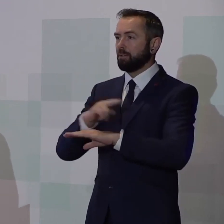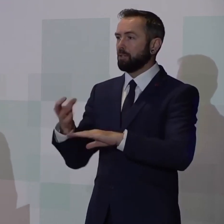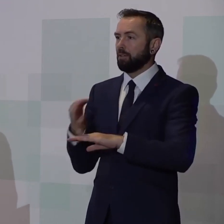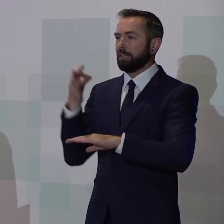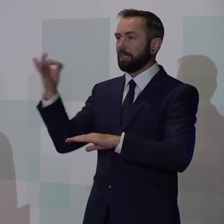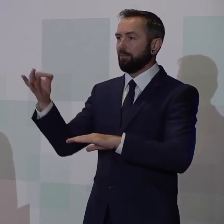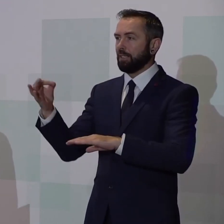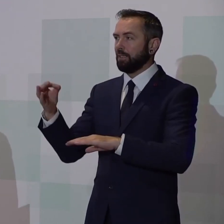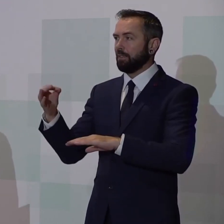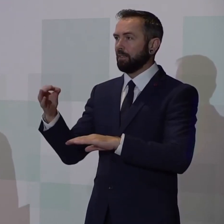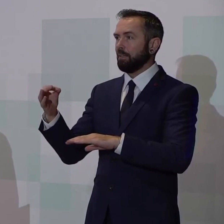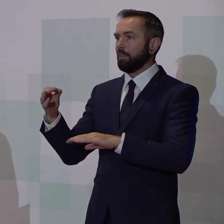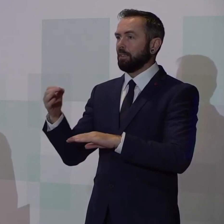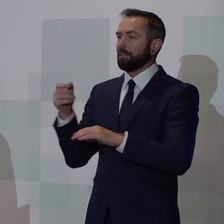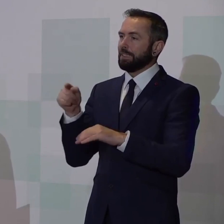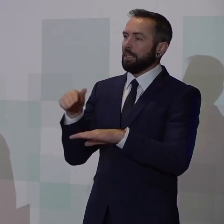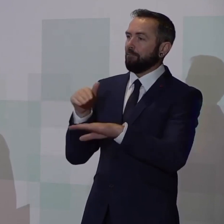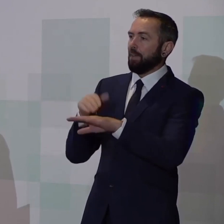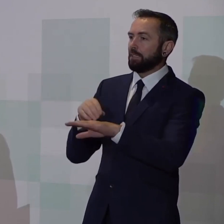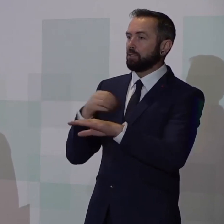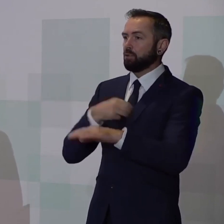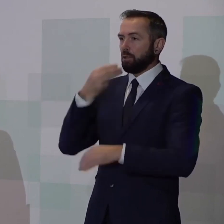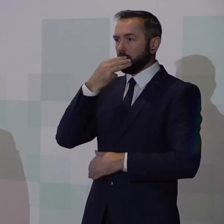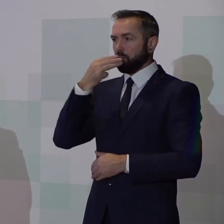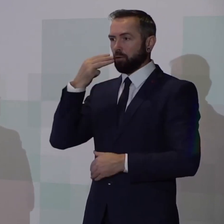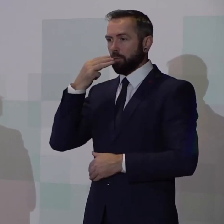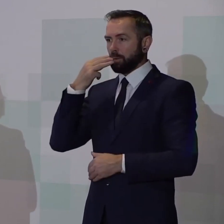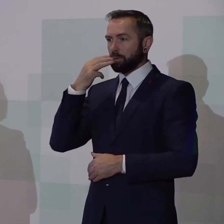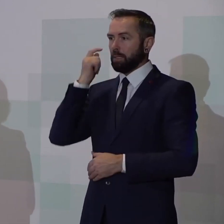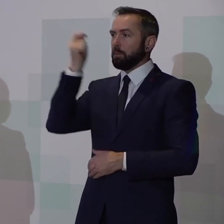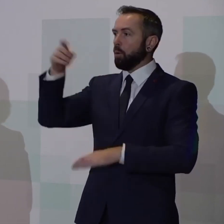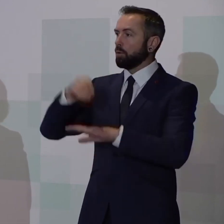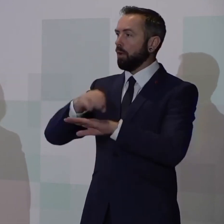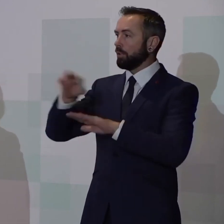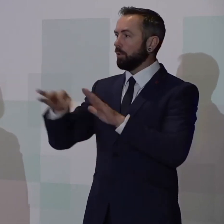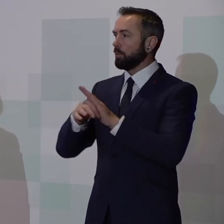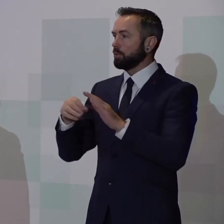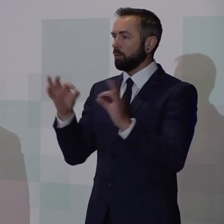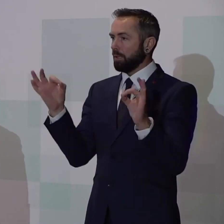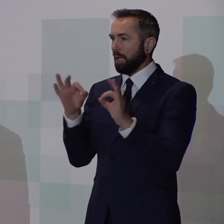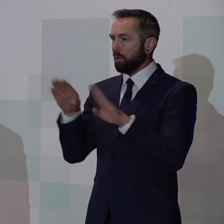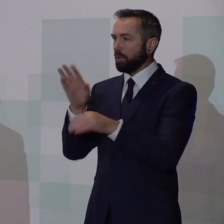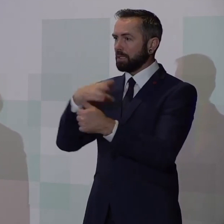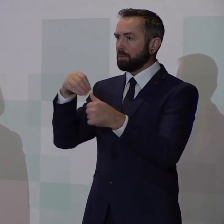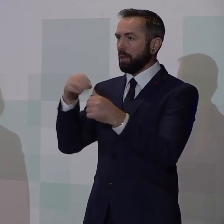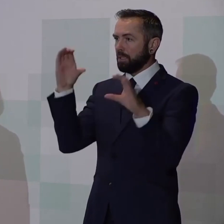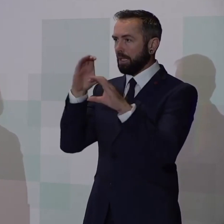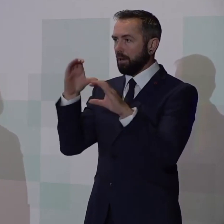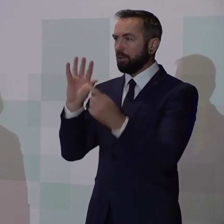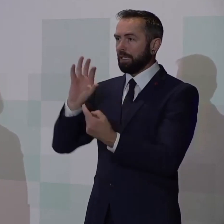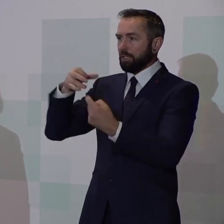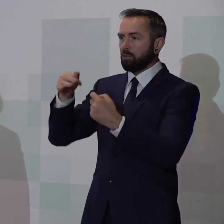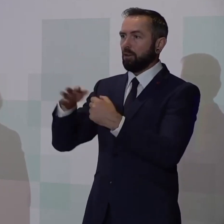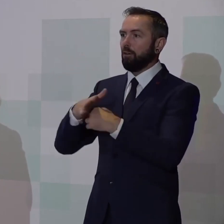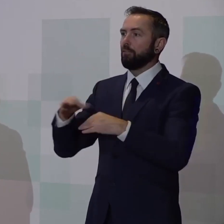effect to the pledge that is imposed on the state to guard with special care the institution of